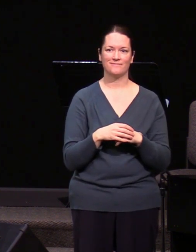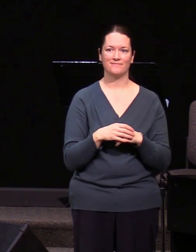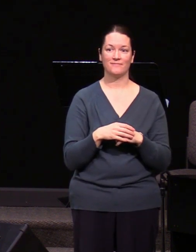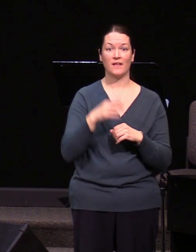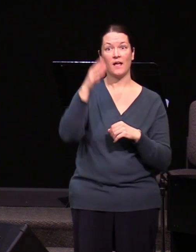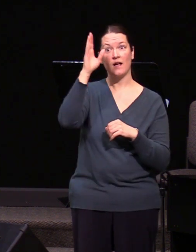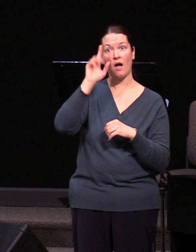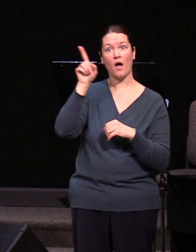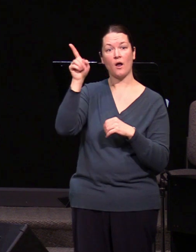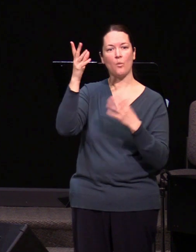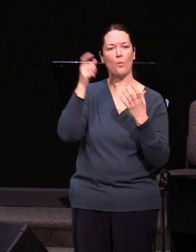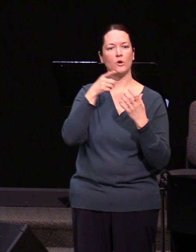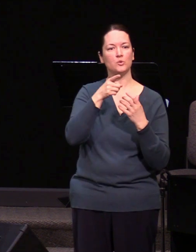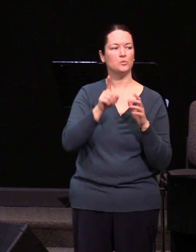He wants you to show up.